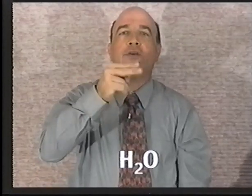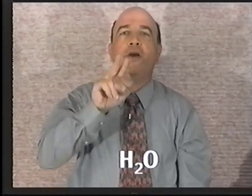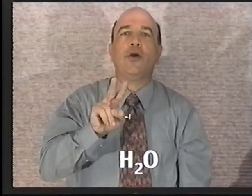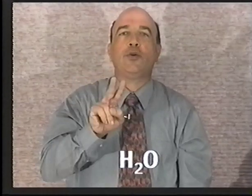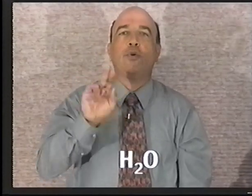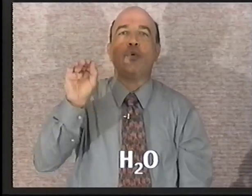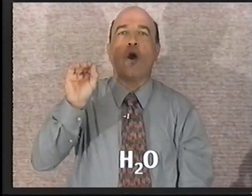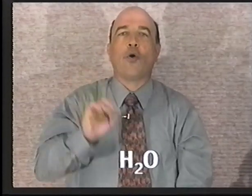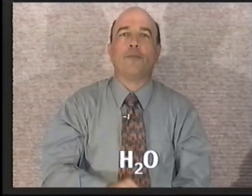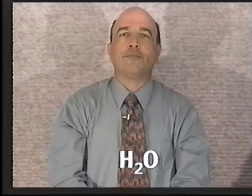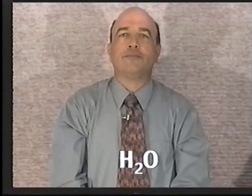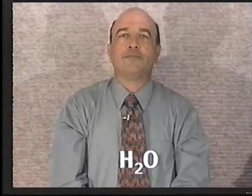H2O.